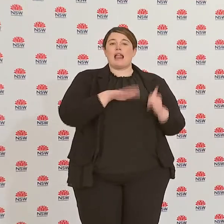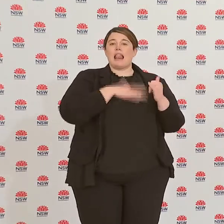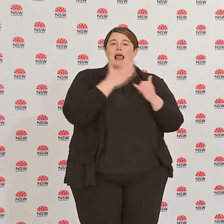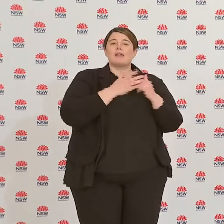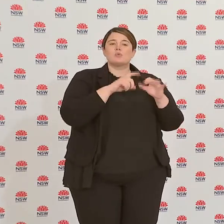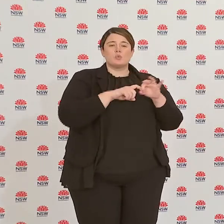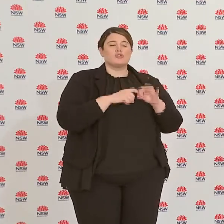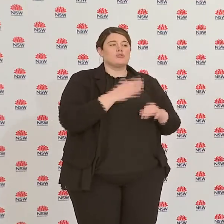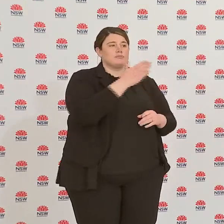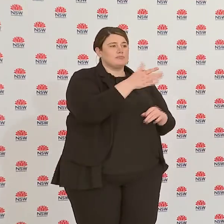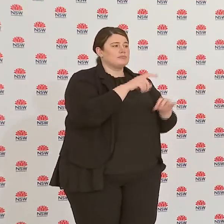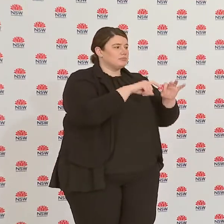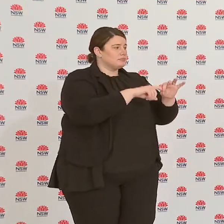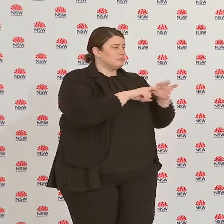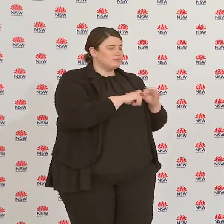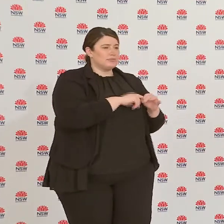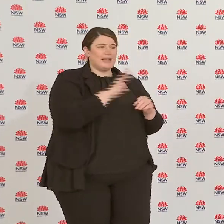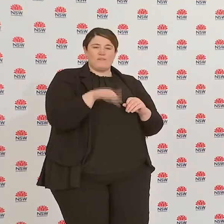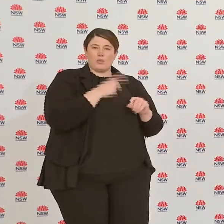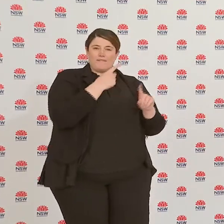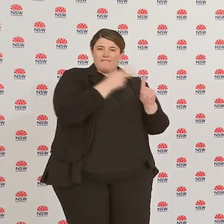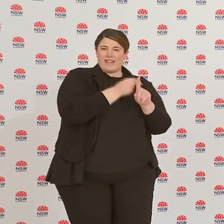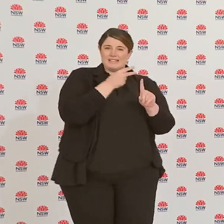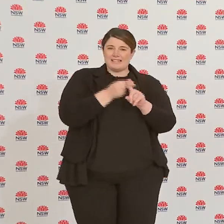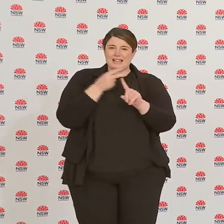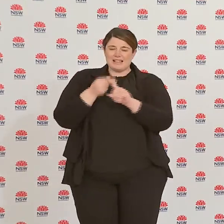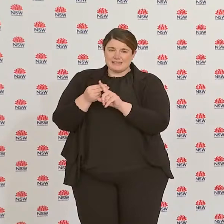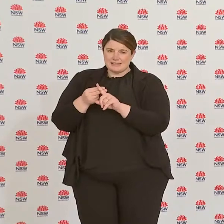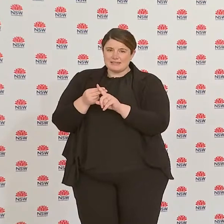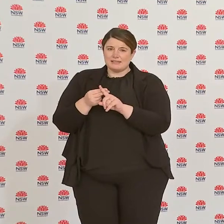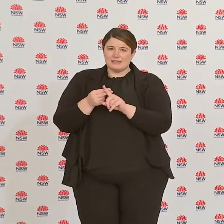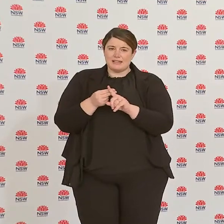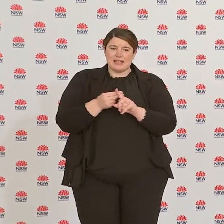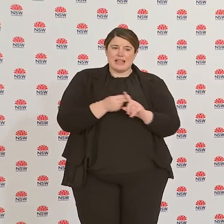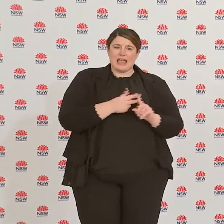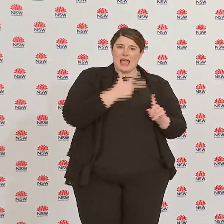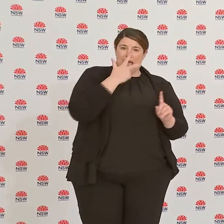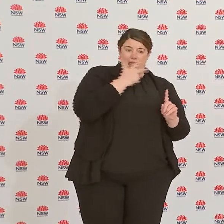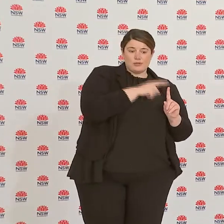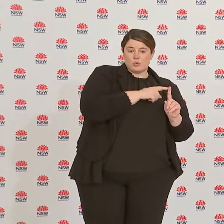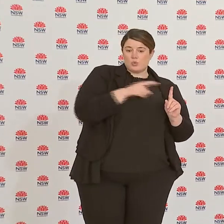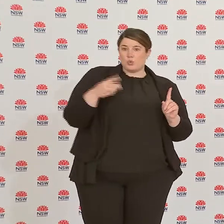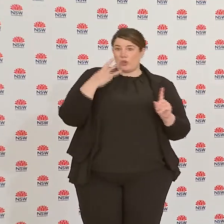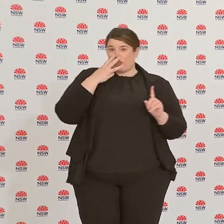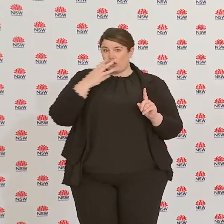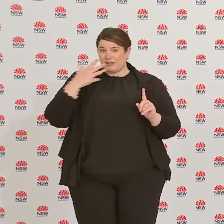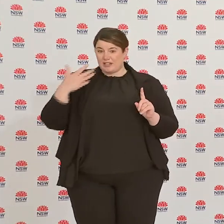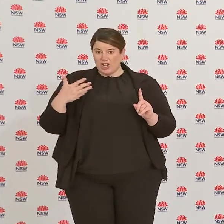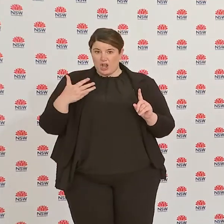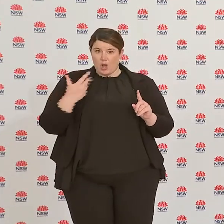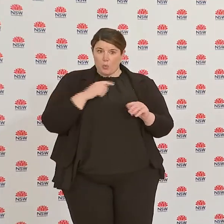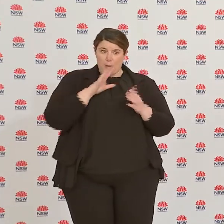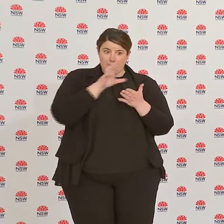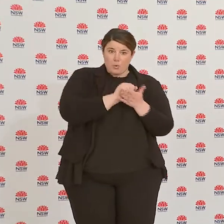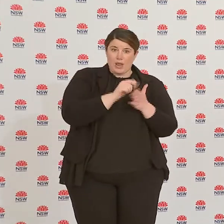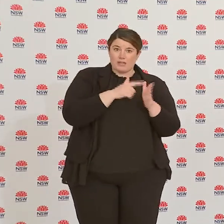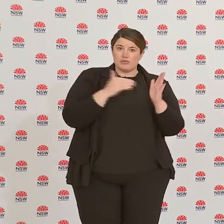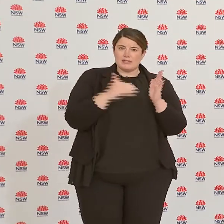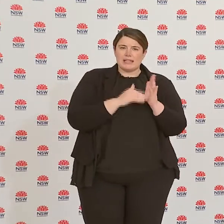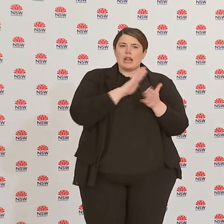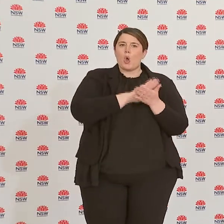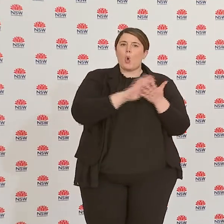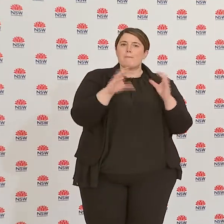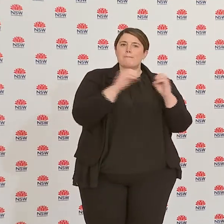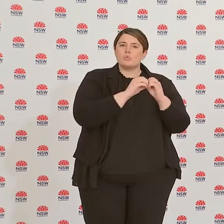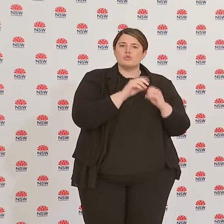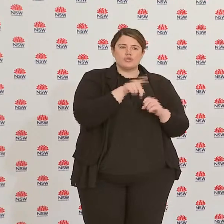about getting everyone vaccinated, but there seems to be a bit of a delay for 18 to 39-year-olds booking an AstraZeneca shot at the Homebush hub.